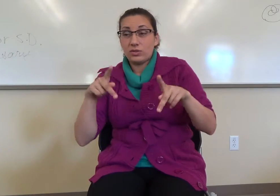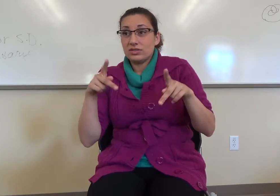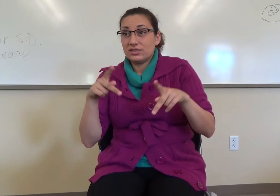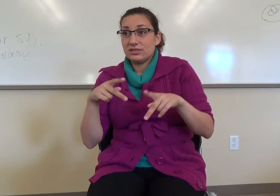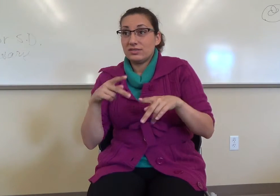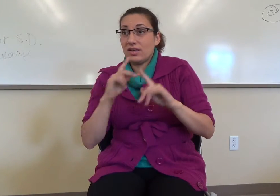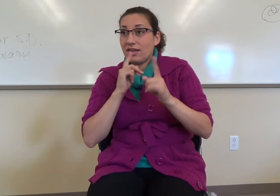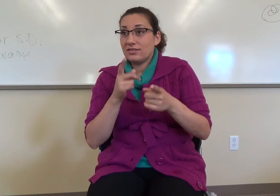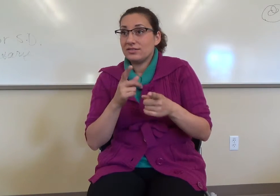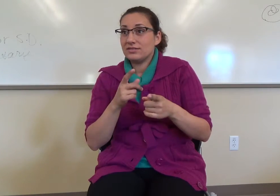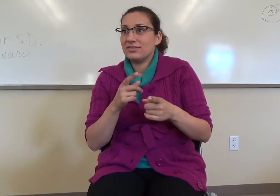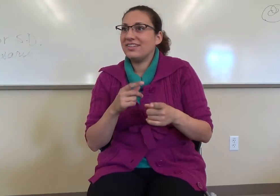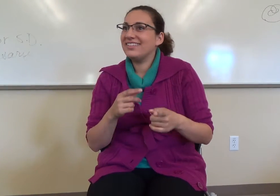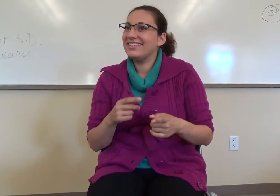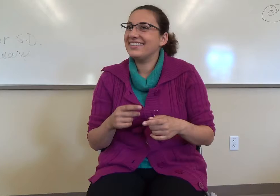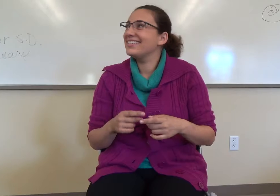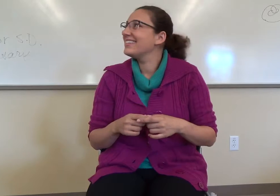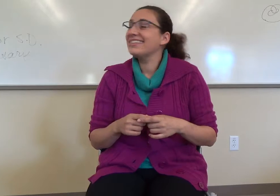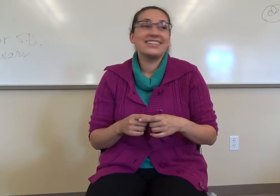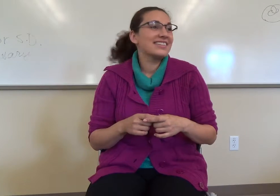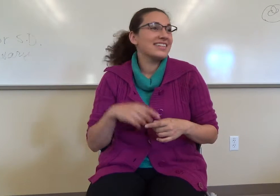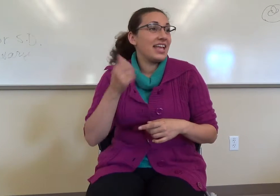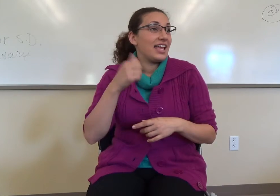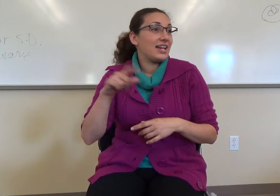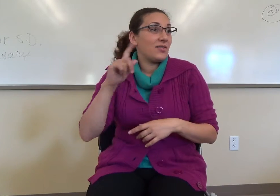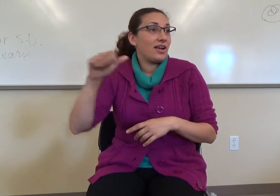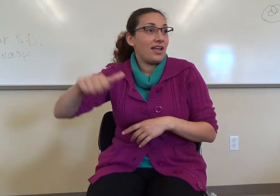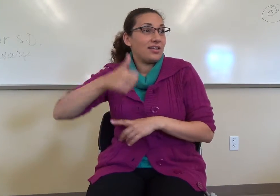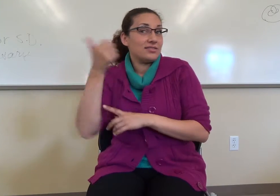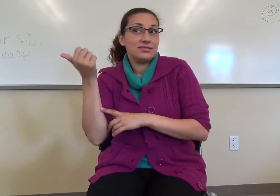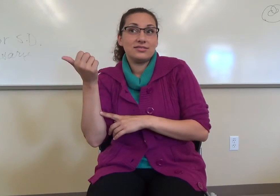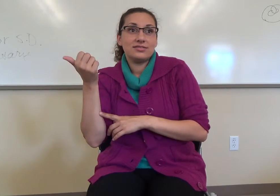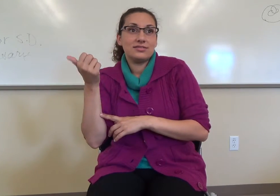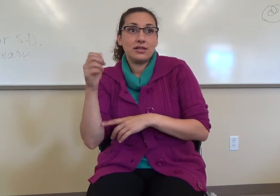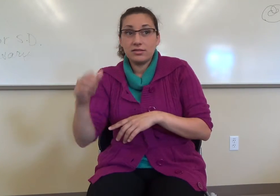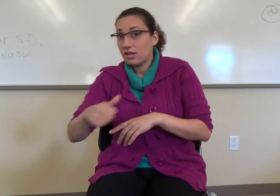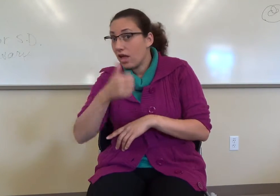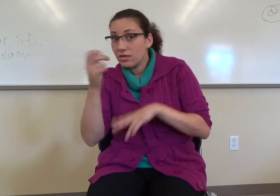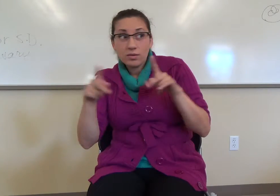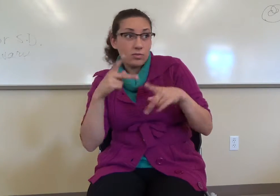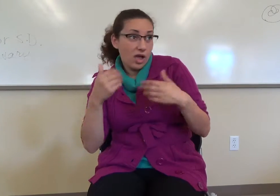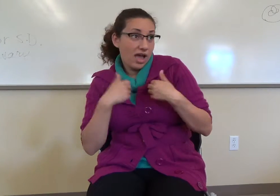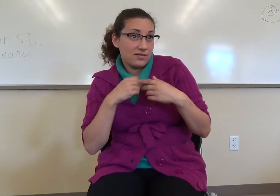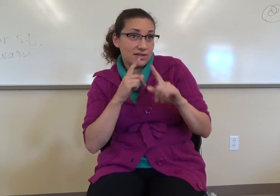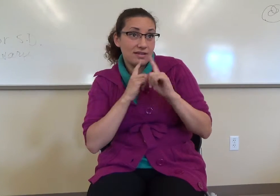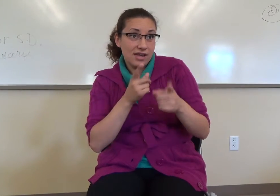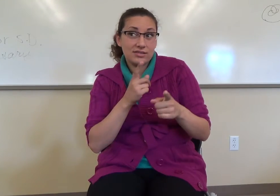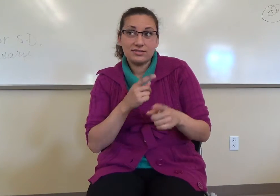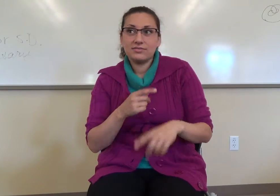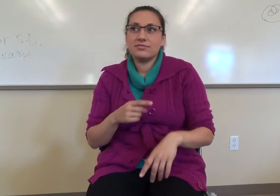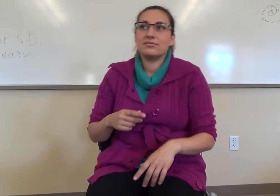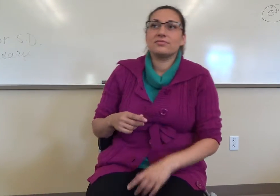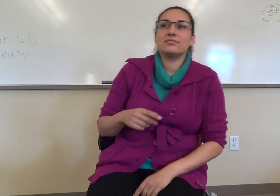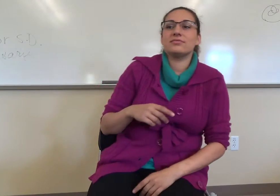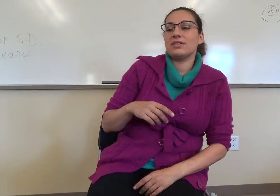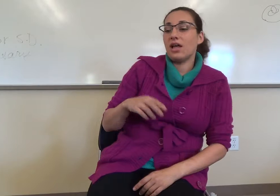Okay, anybody else? But Louise, they're also expecting to have you answer. They're not